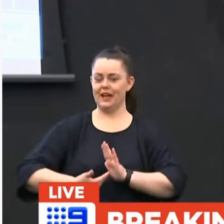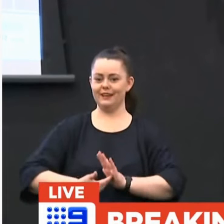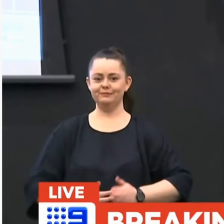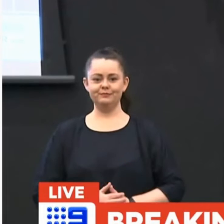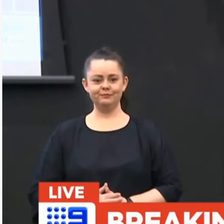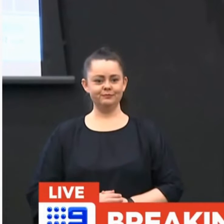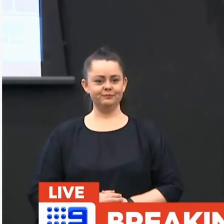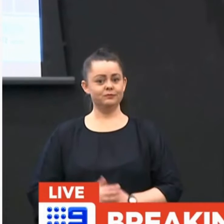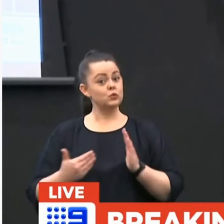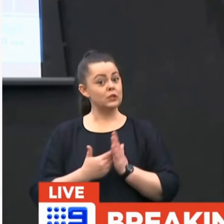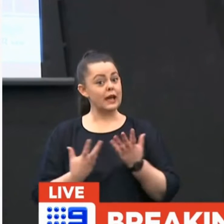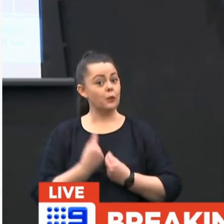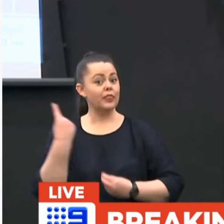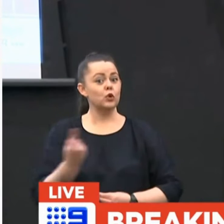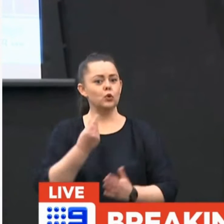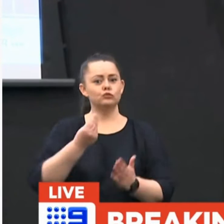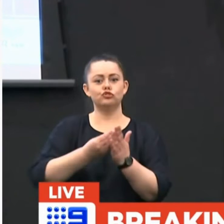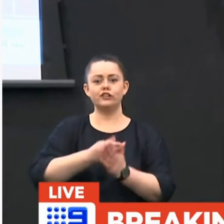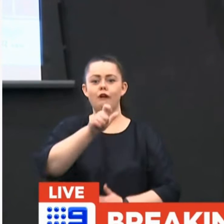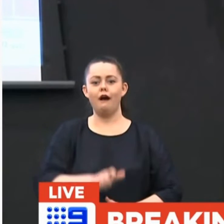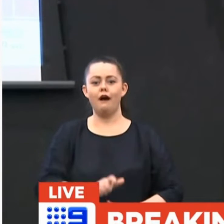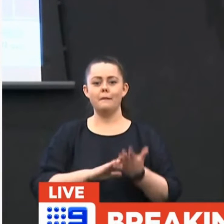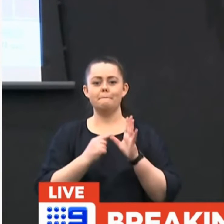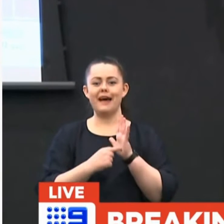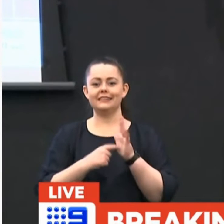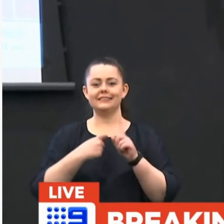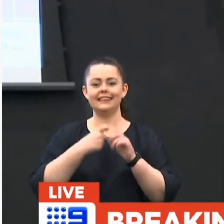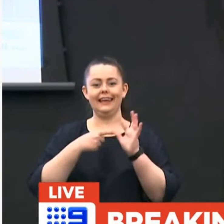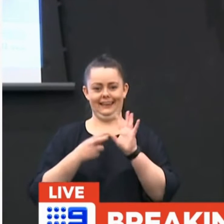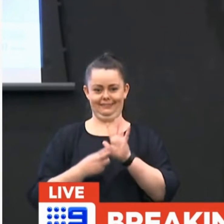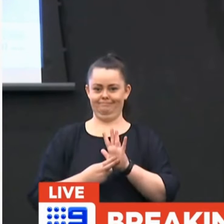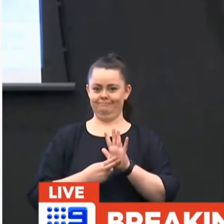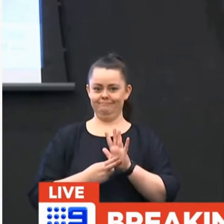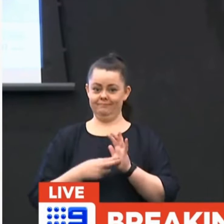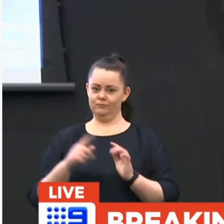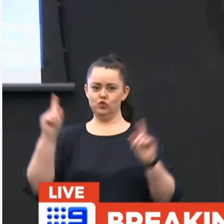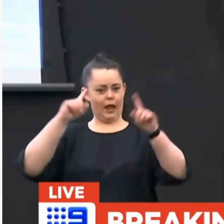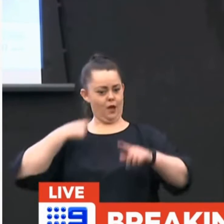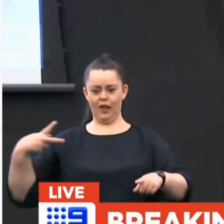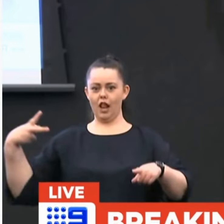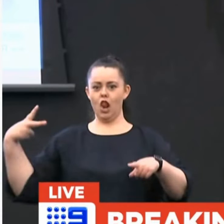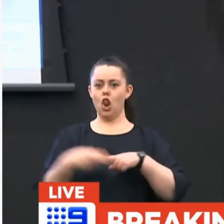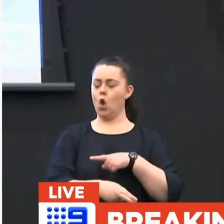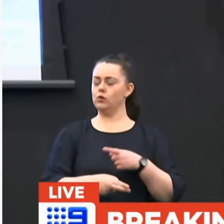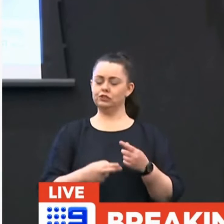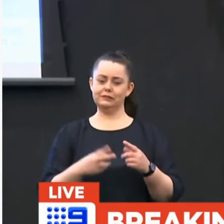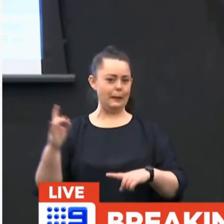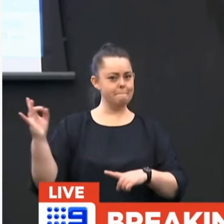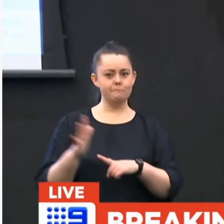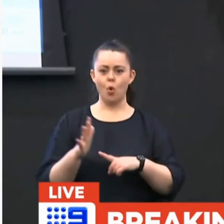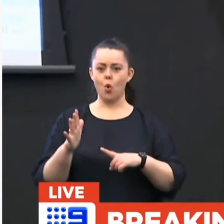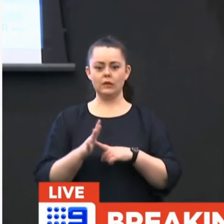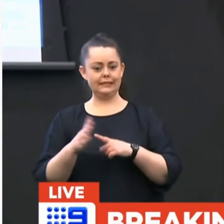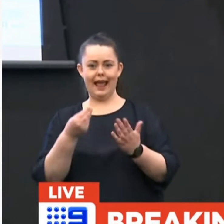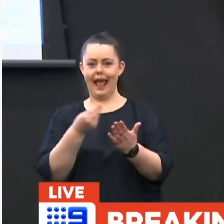I'm joined by the Treasurer, Matt Kean, to launch a very important recovery plan for our